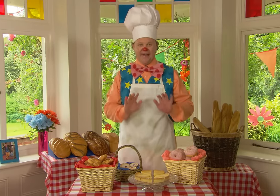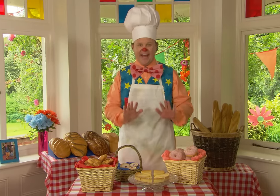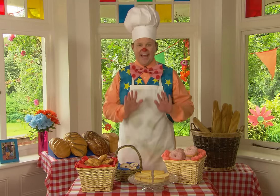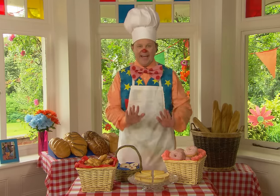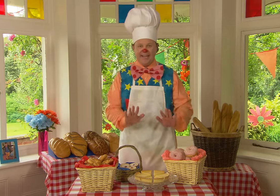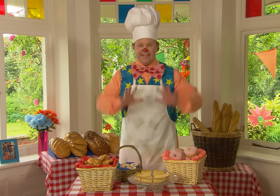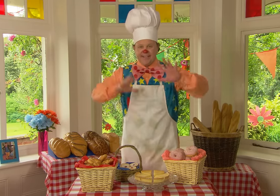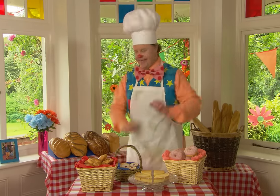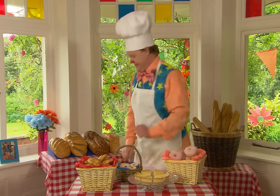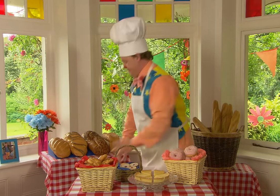Wait.